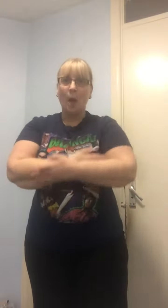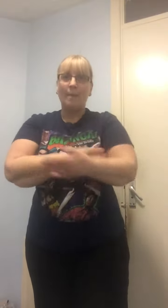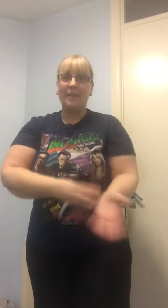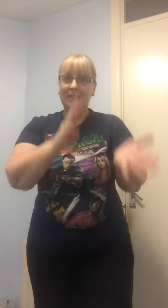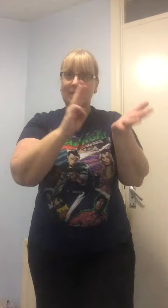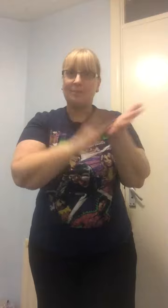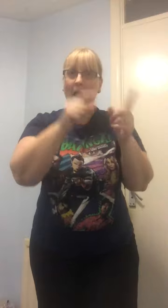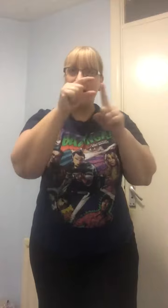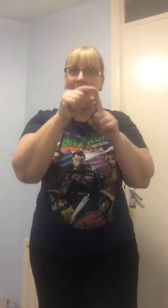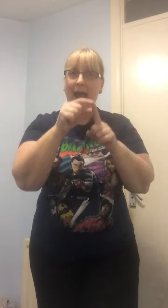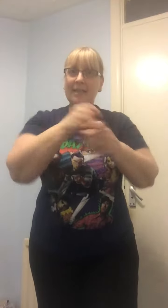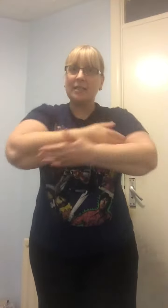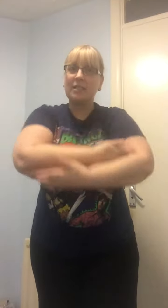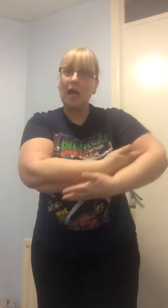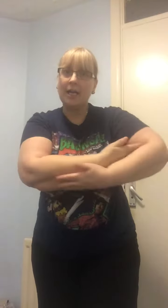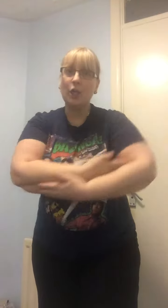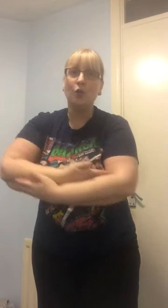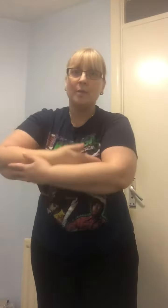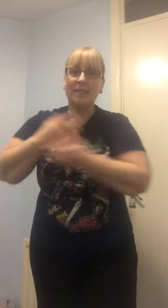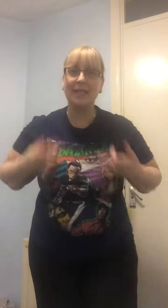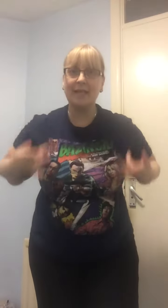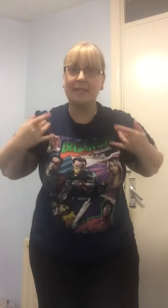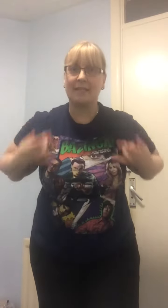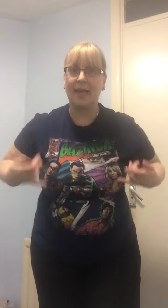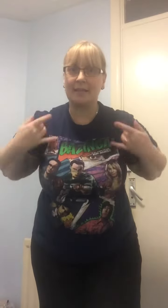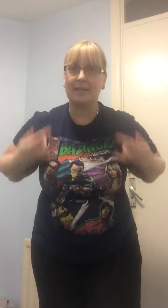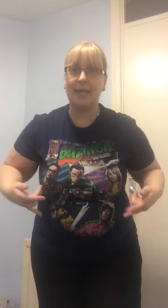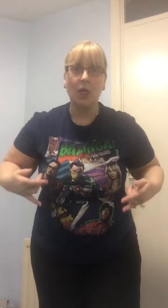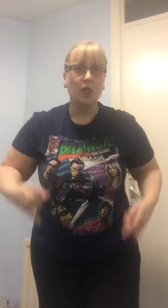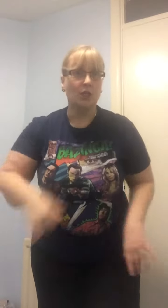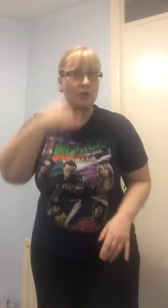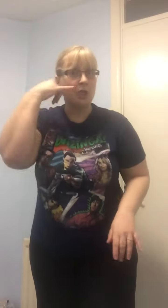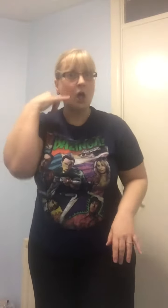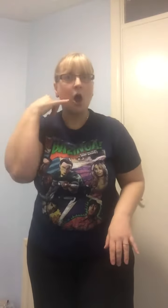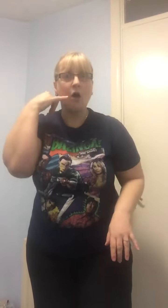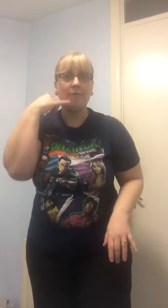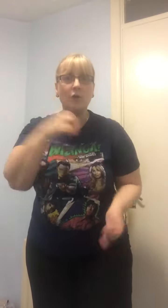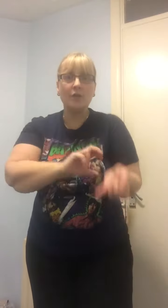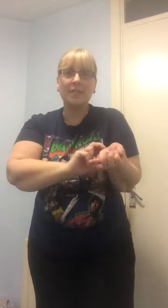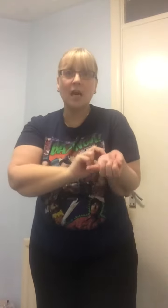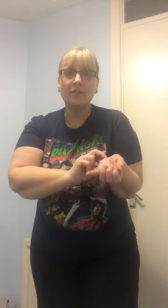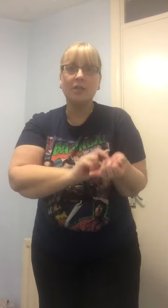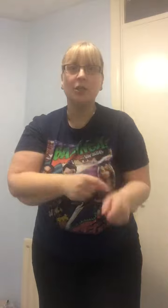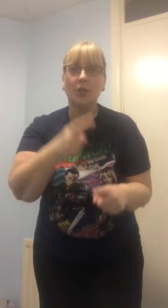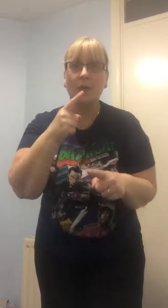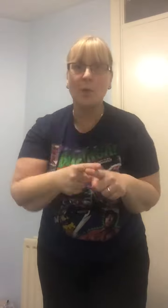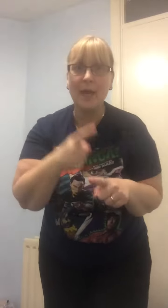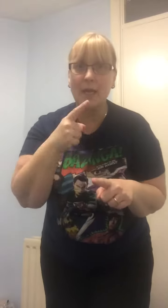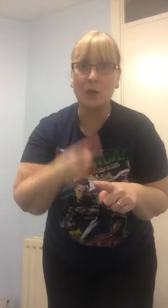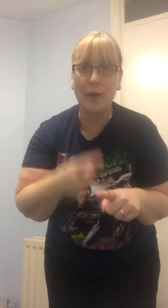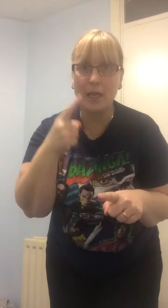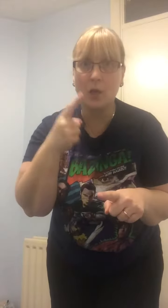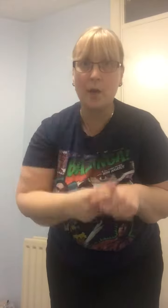Miss Polly has a dolly who is sick, sick, sick, so she called for the doctor to come quick, quick, quick.